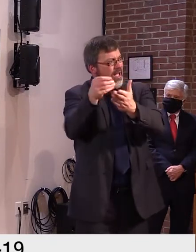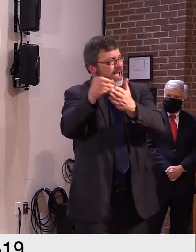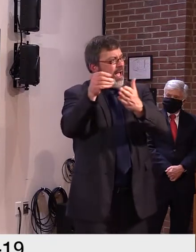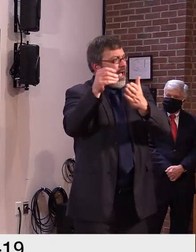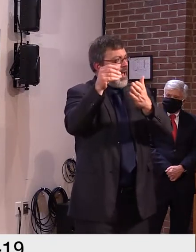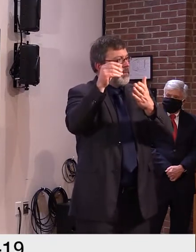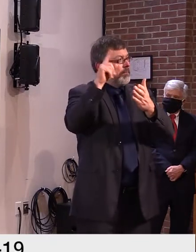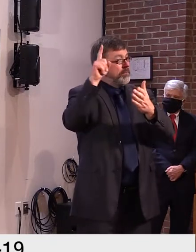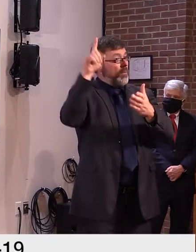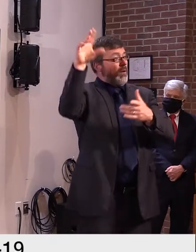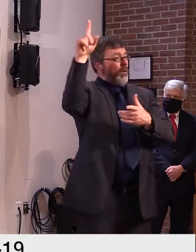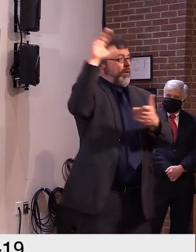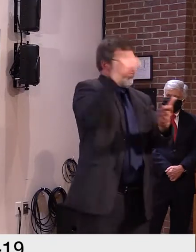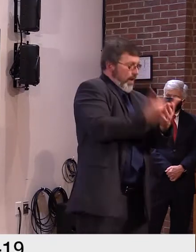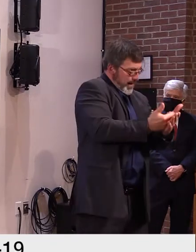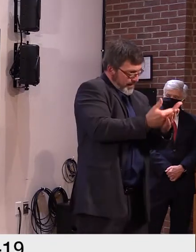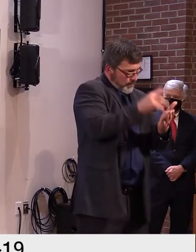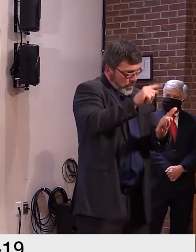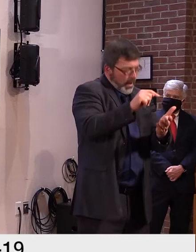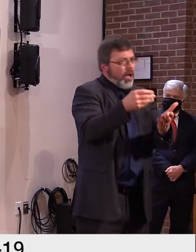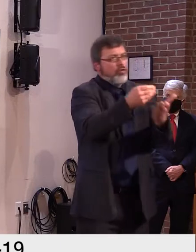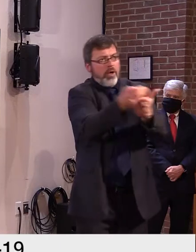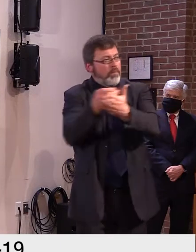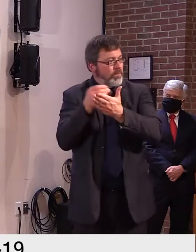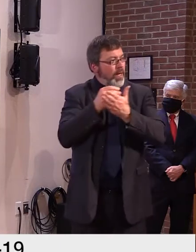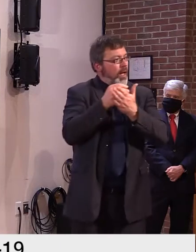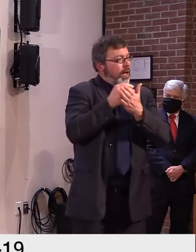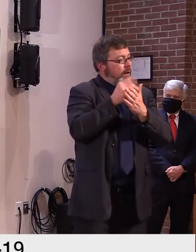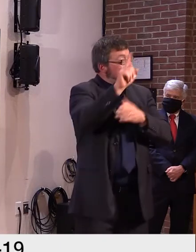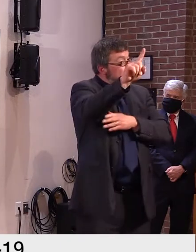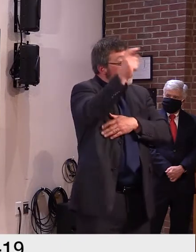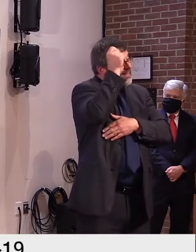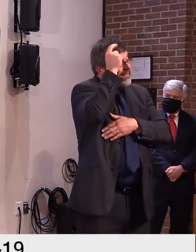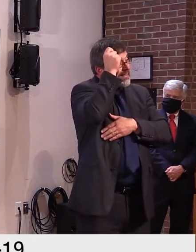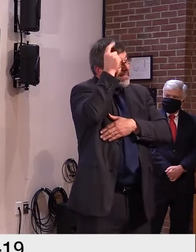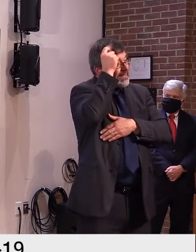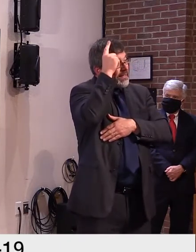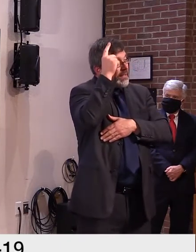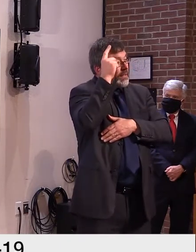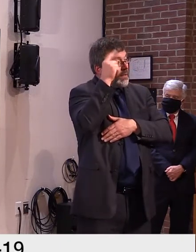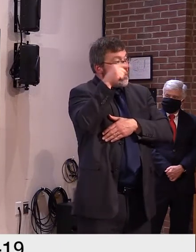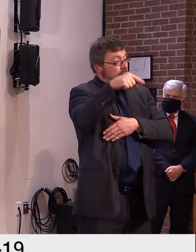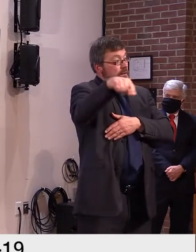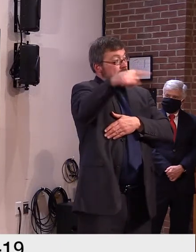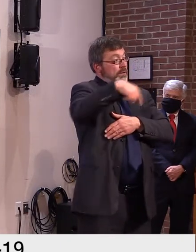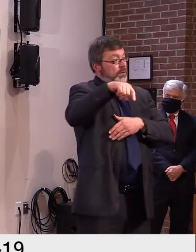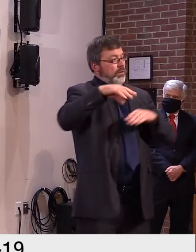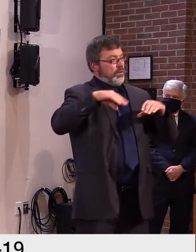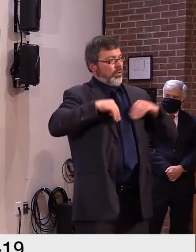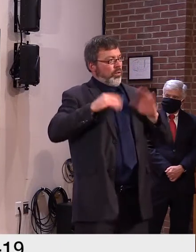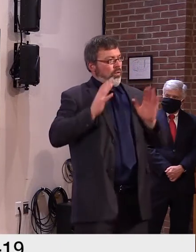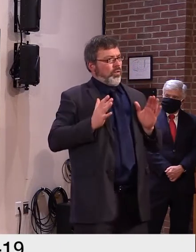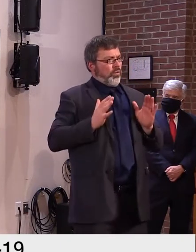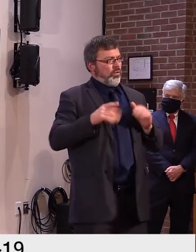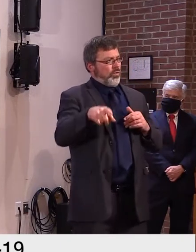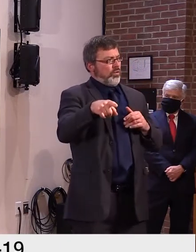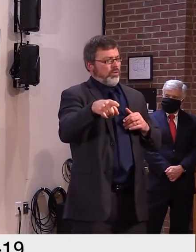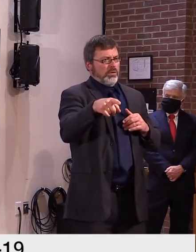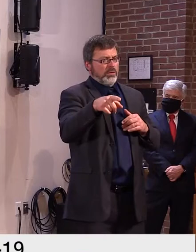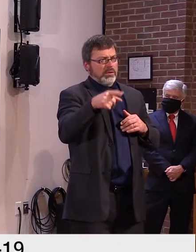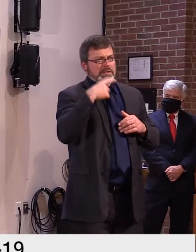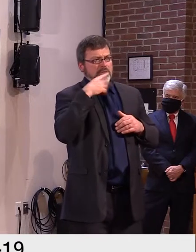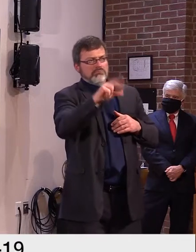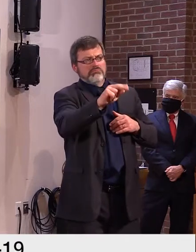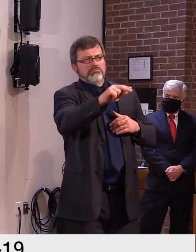We did not get that report from the owner of the orchard, I do not believe, and As of this morning, because we've had a